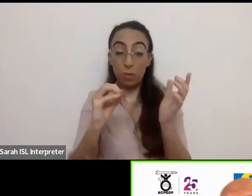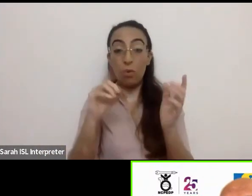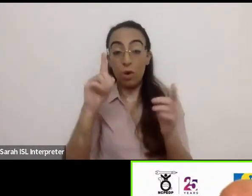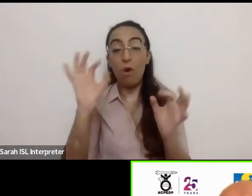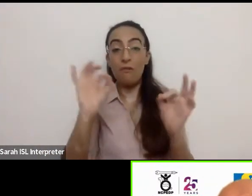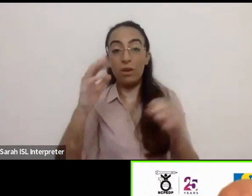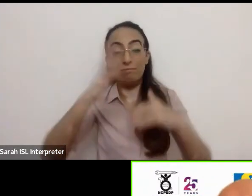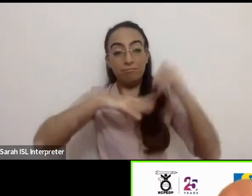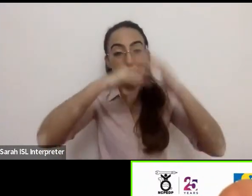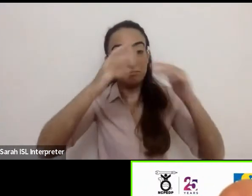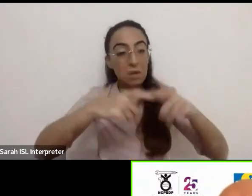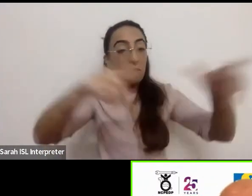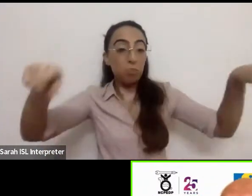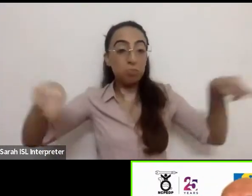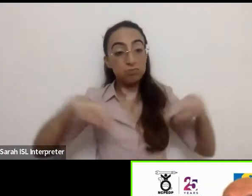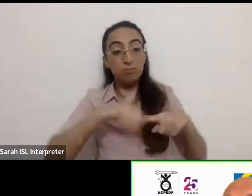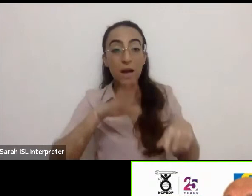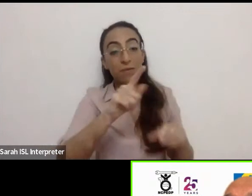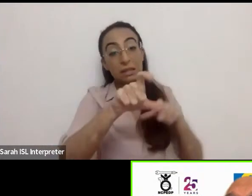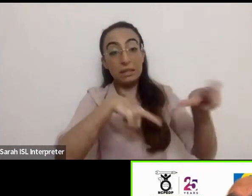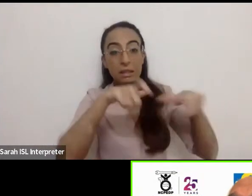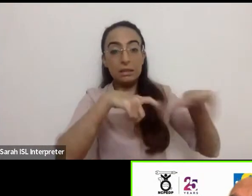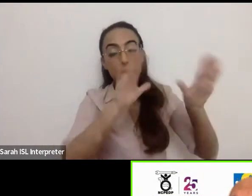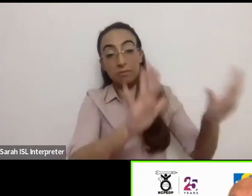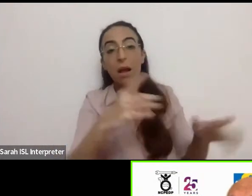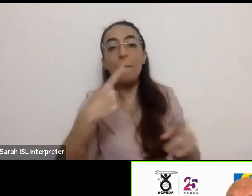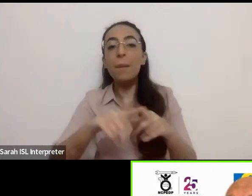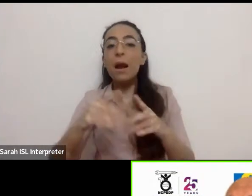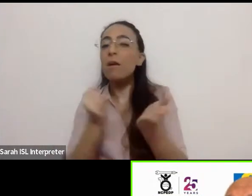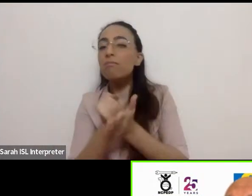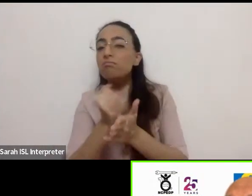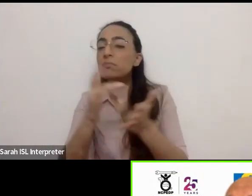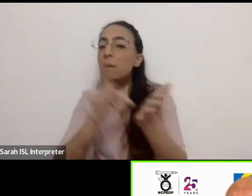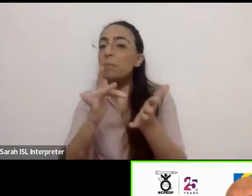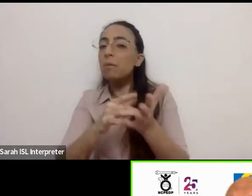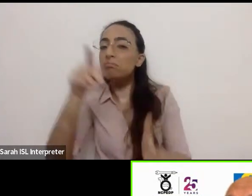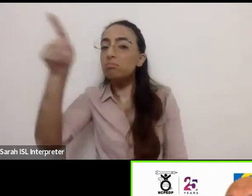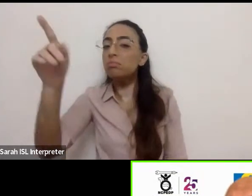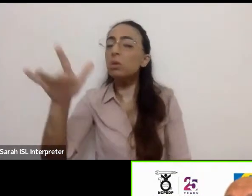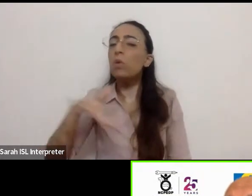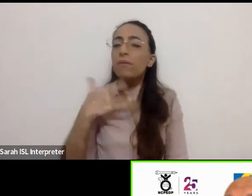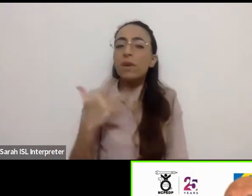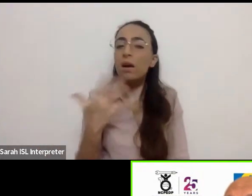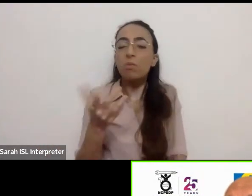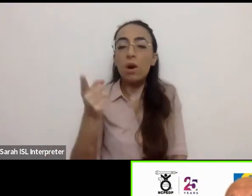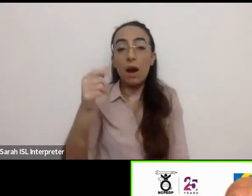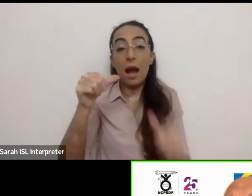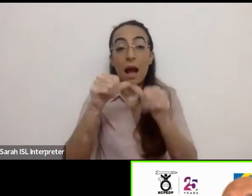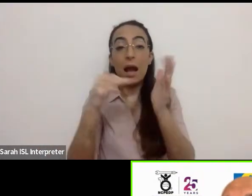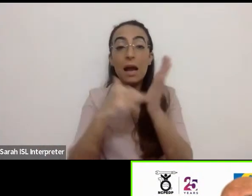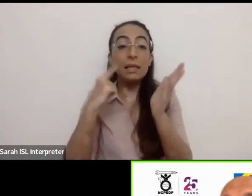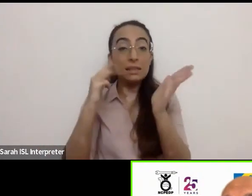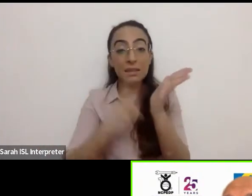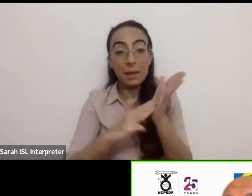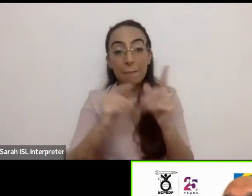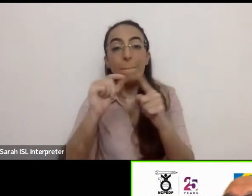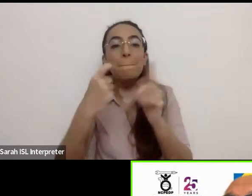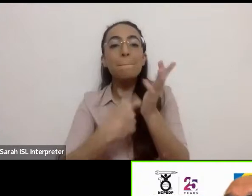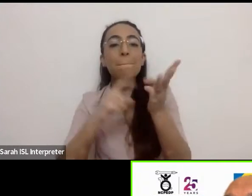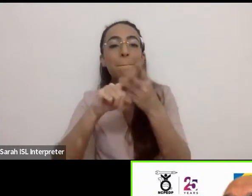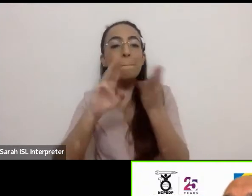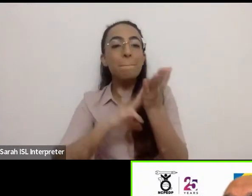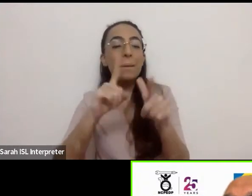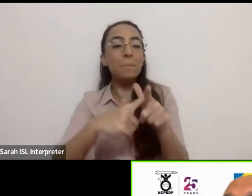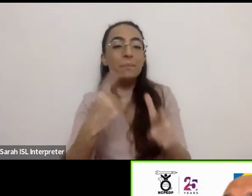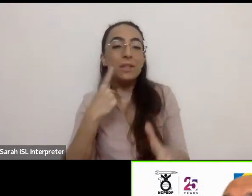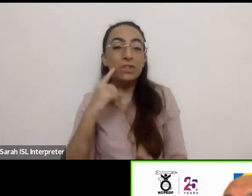get them involved? I know that the Azim Premji Foundation does a lot of work in education. And, when we started this journey